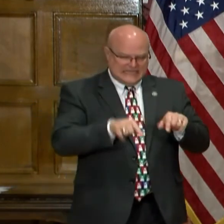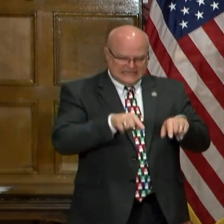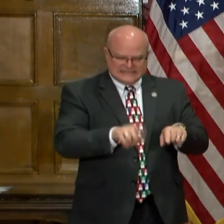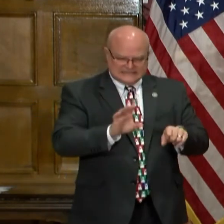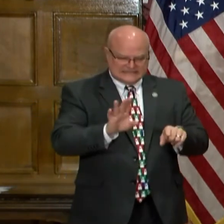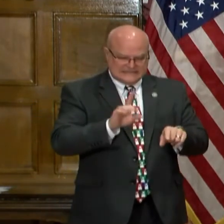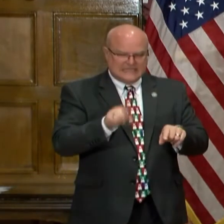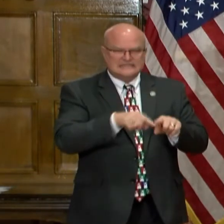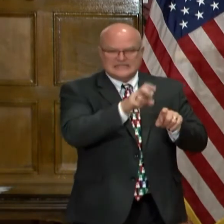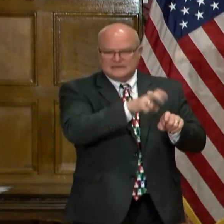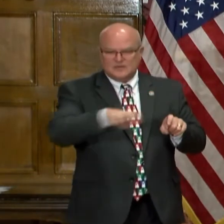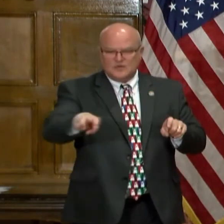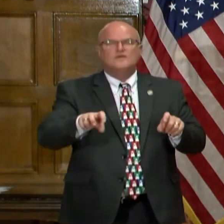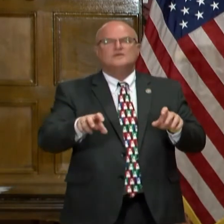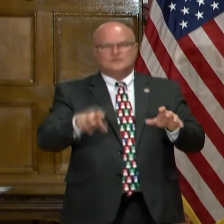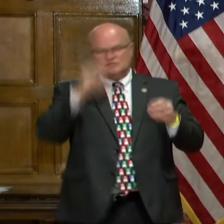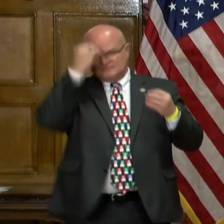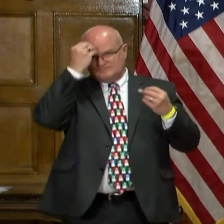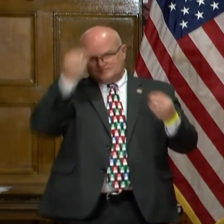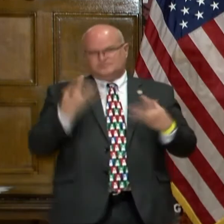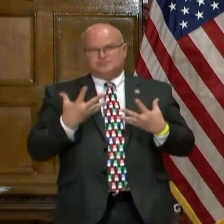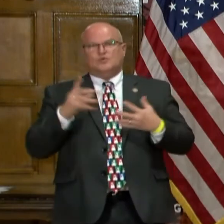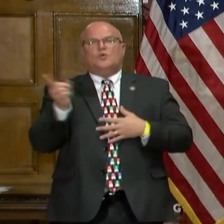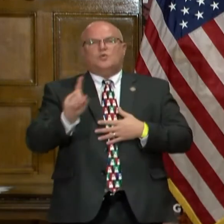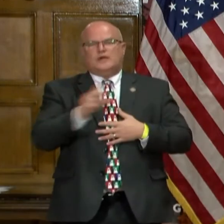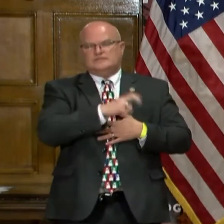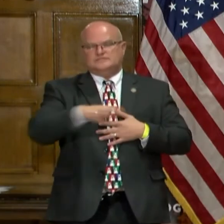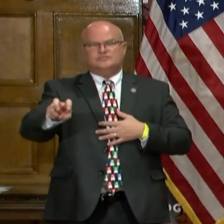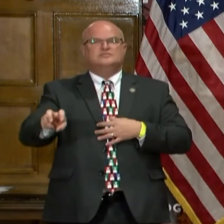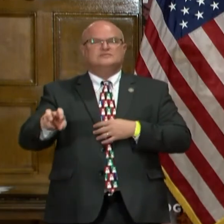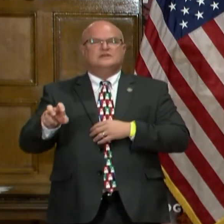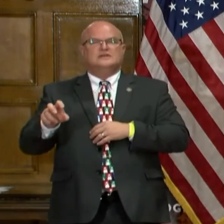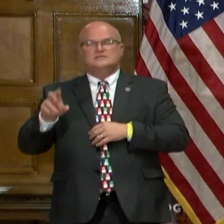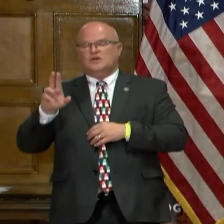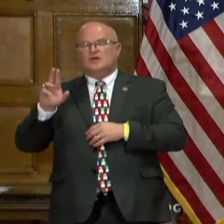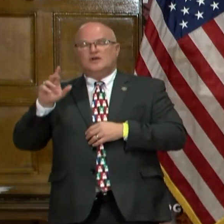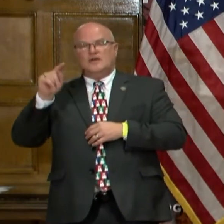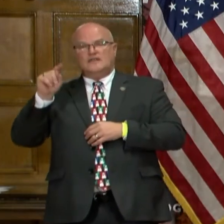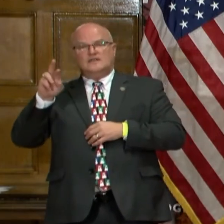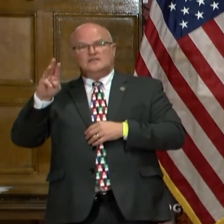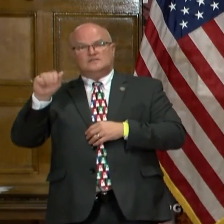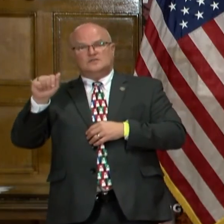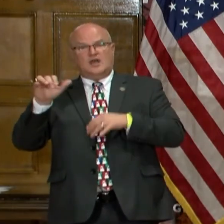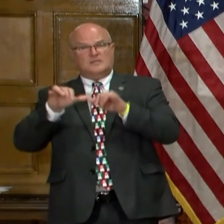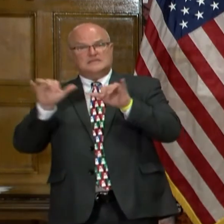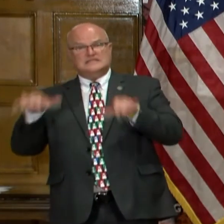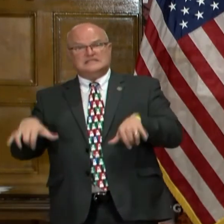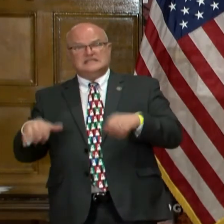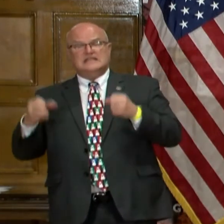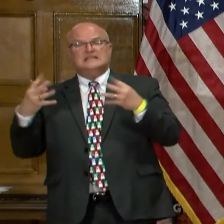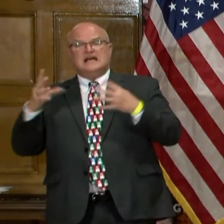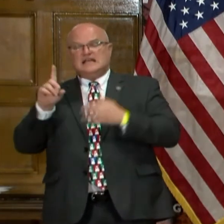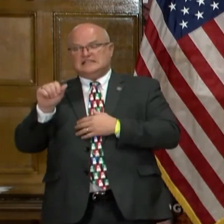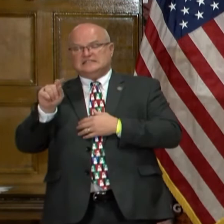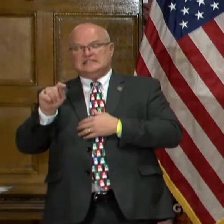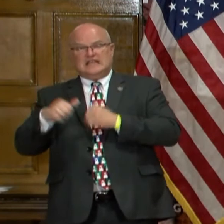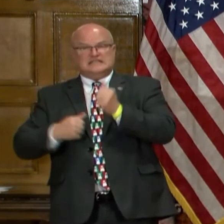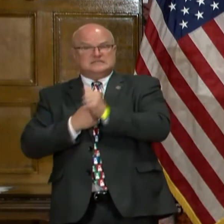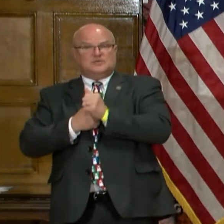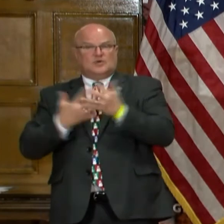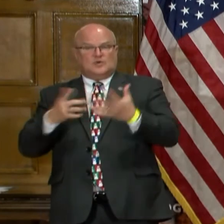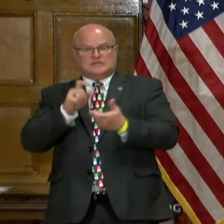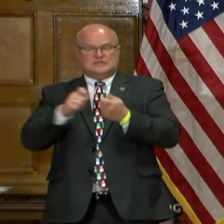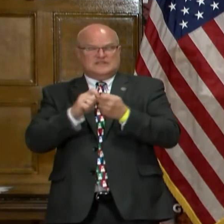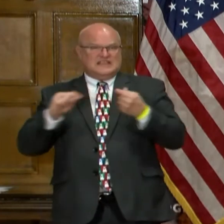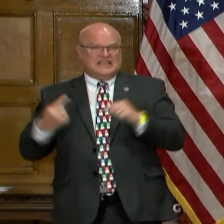present, and I think that's an important point. So unlike the trauma system, and I've said this before, where there's a lot of data behind what